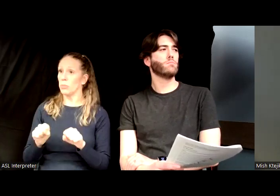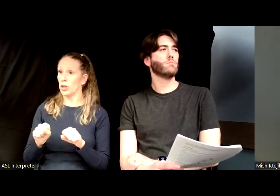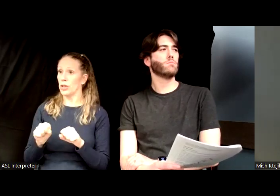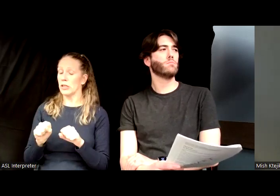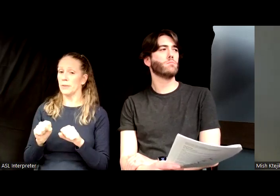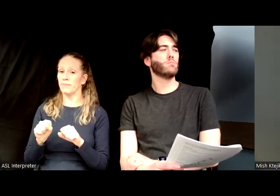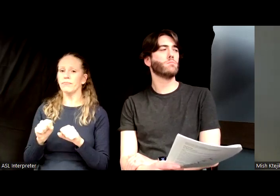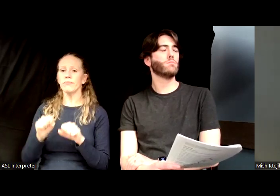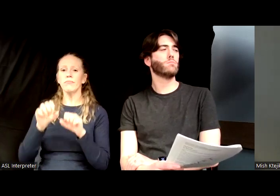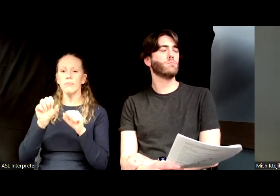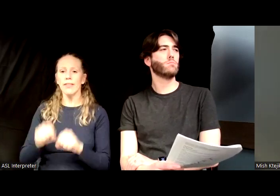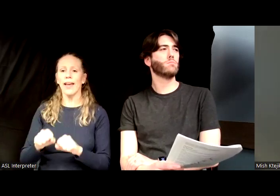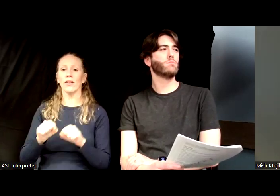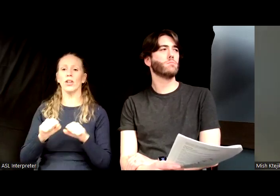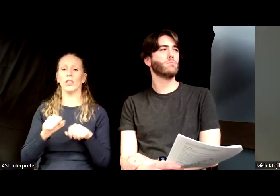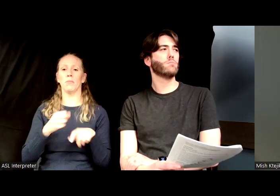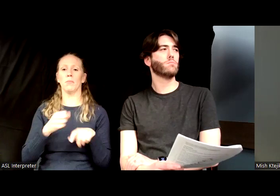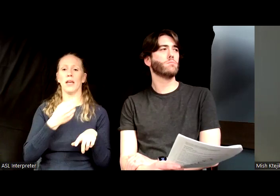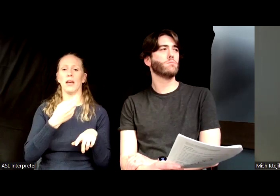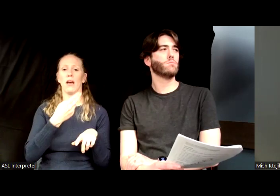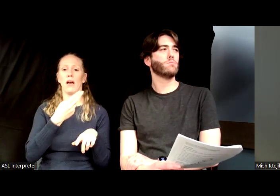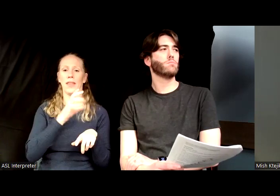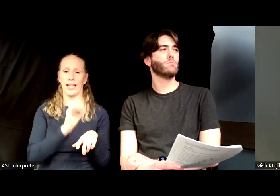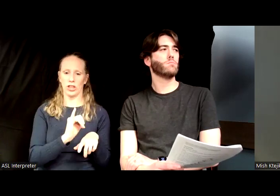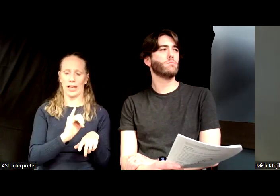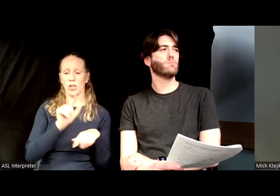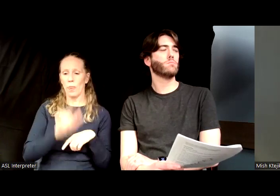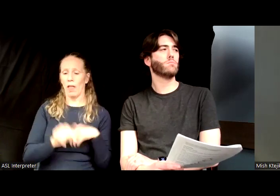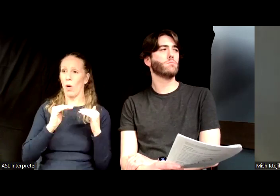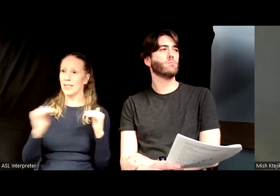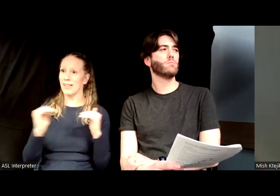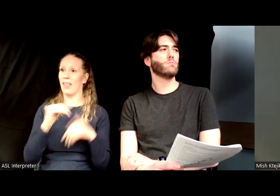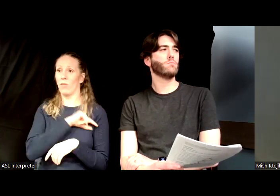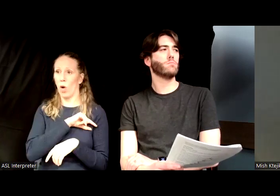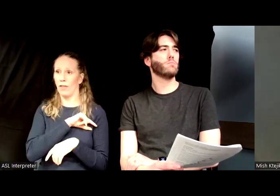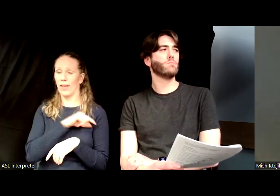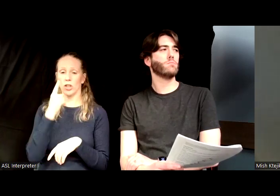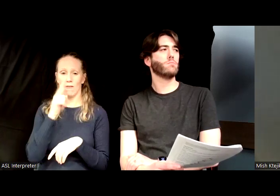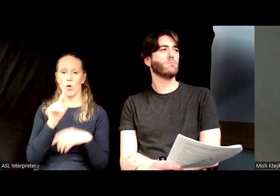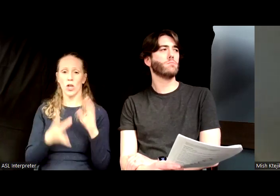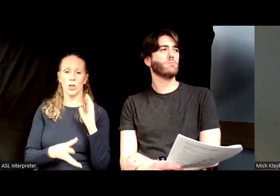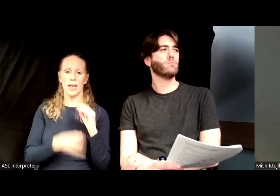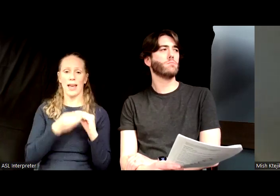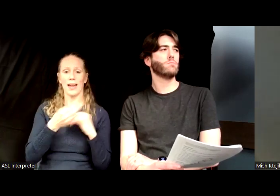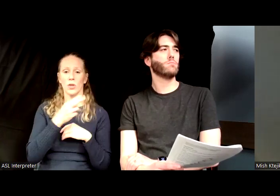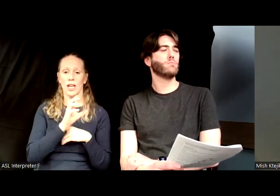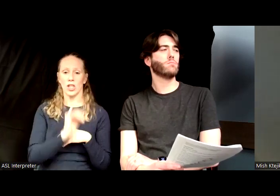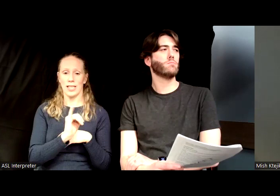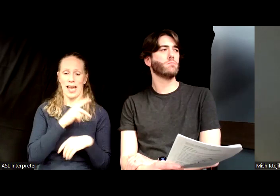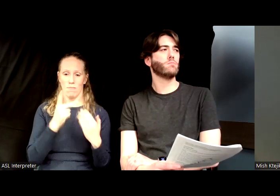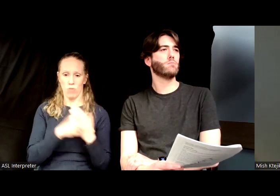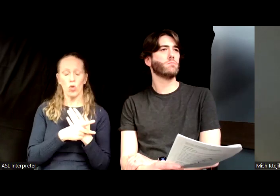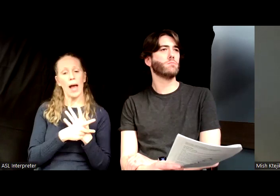be on the HCI. So the lowest level of qualification to be onto the HCI program. So they